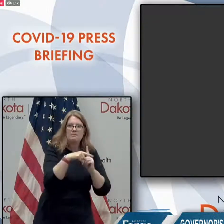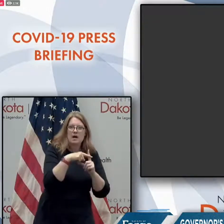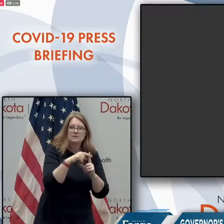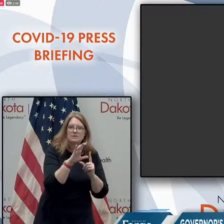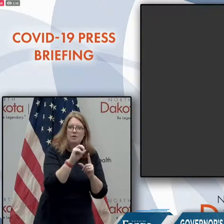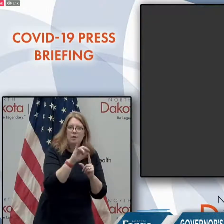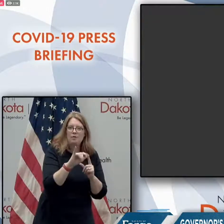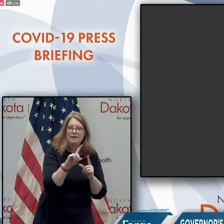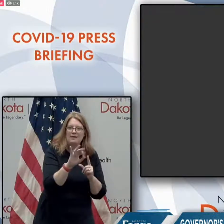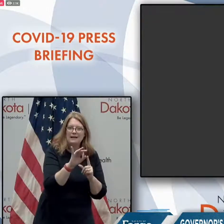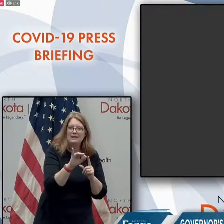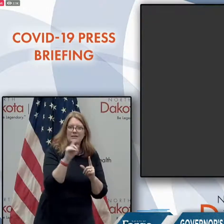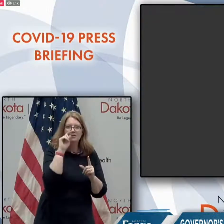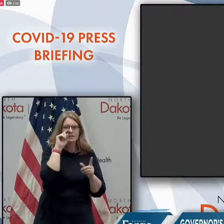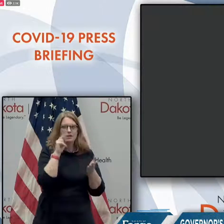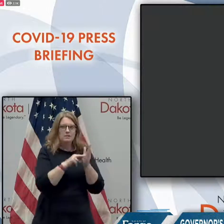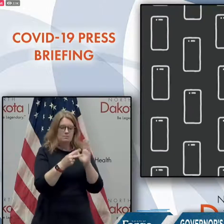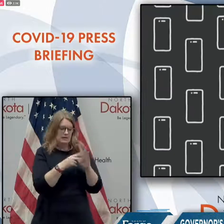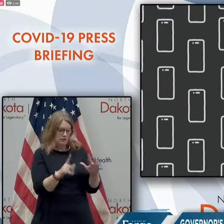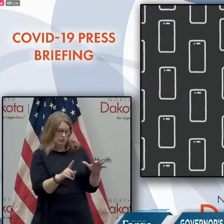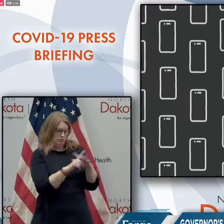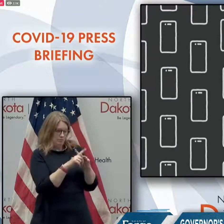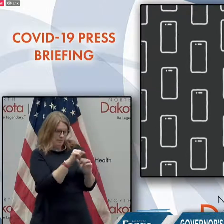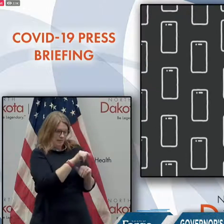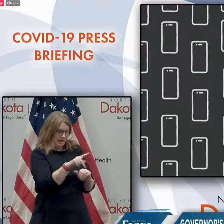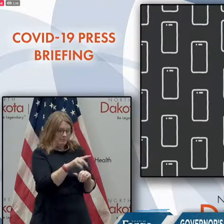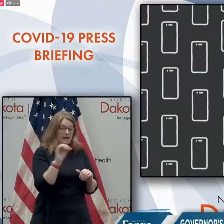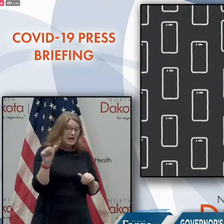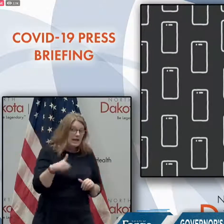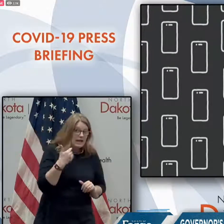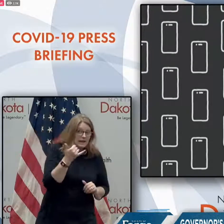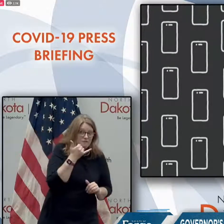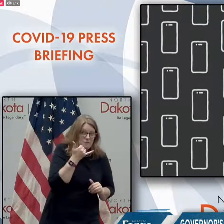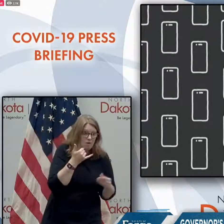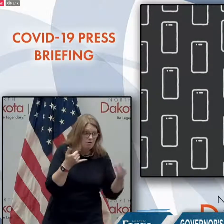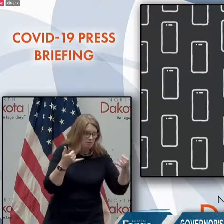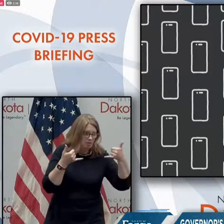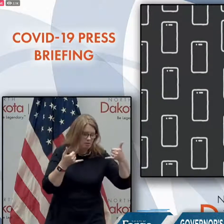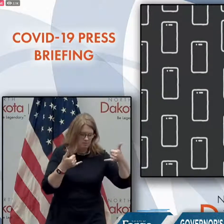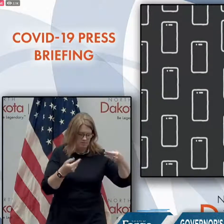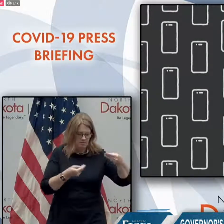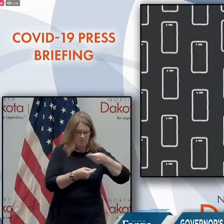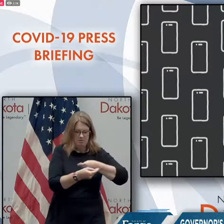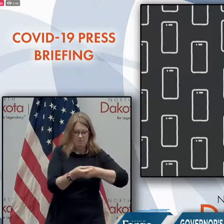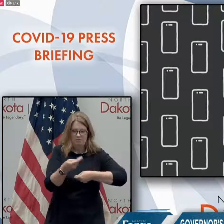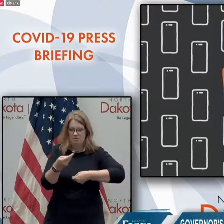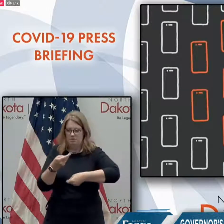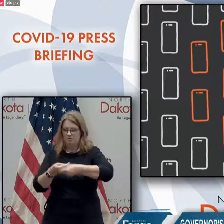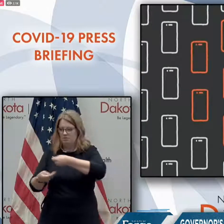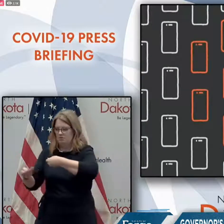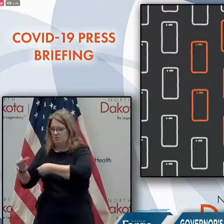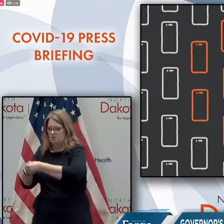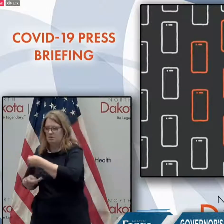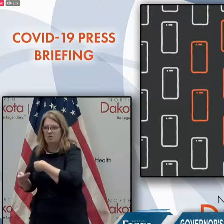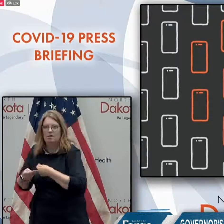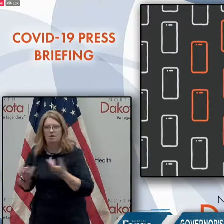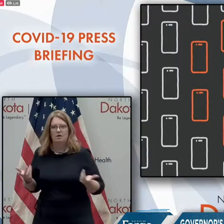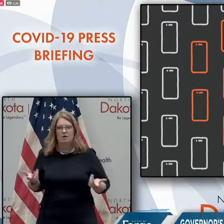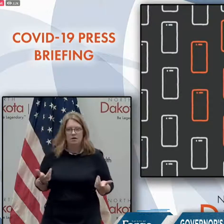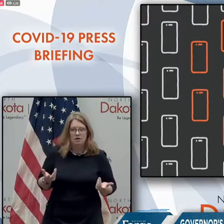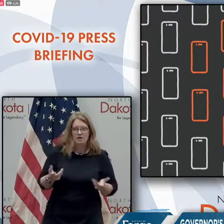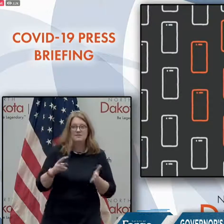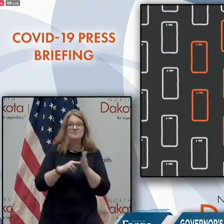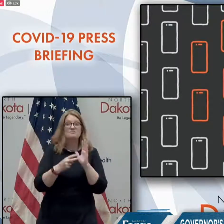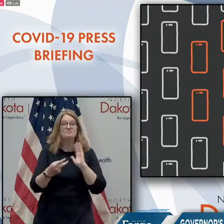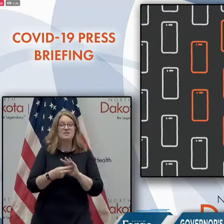that positive result in their app. Any phones that had exchanged random numbers in the last 14 days will receive a notification that they may have